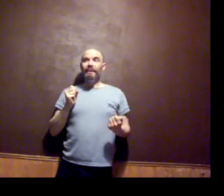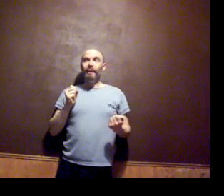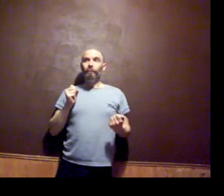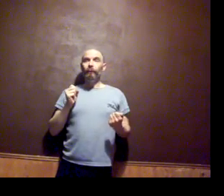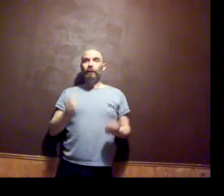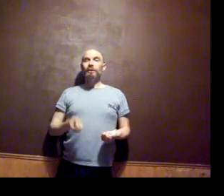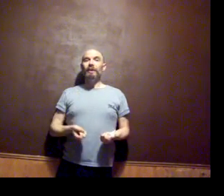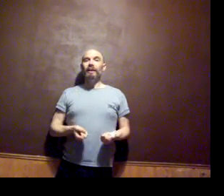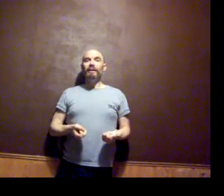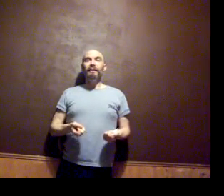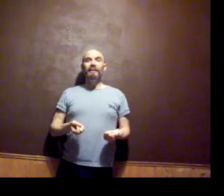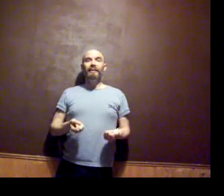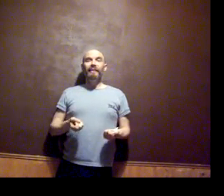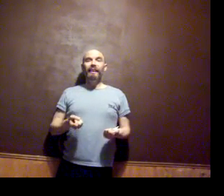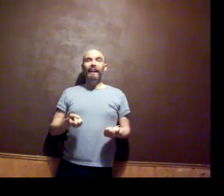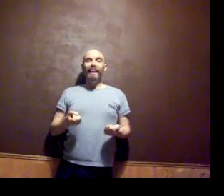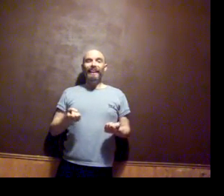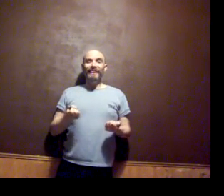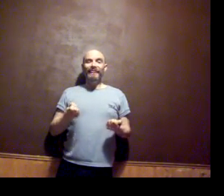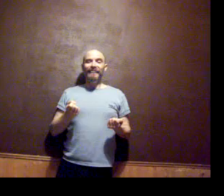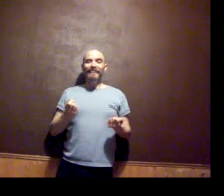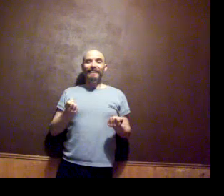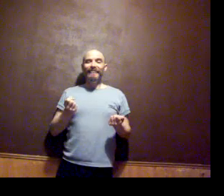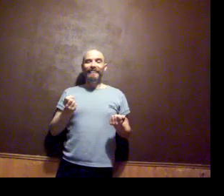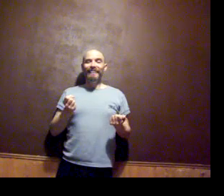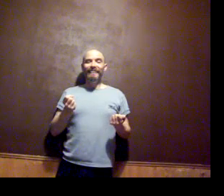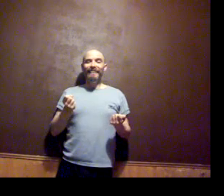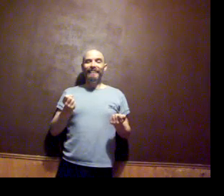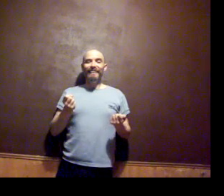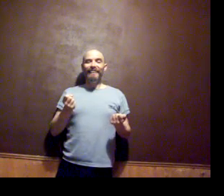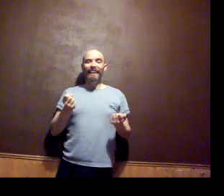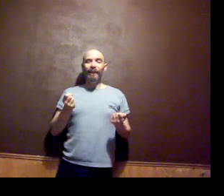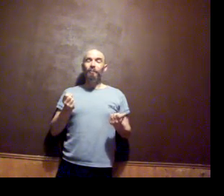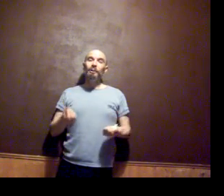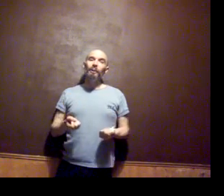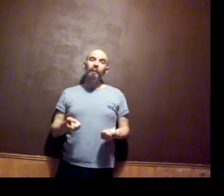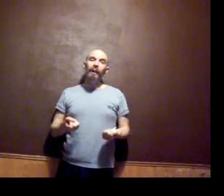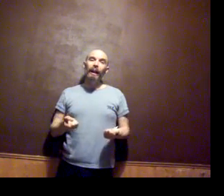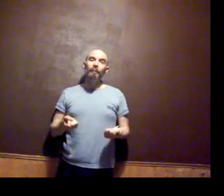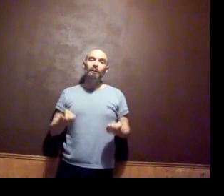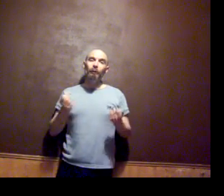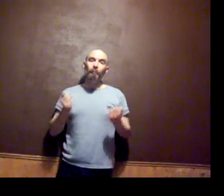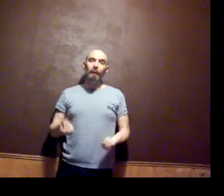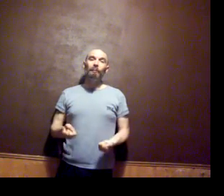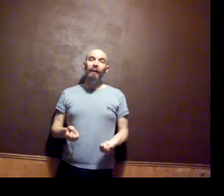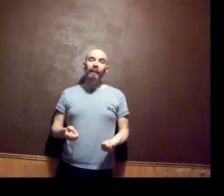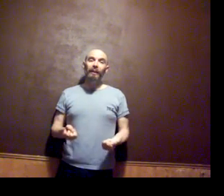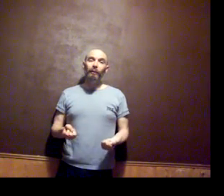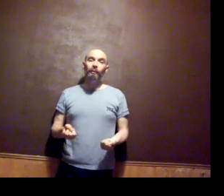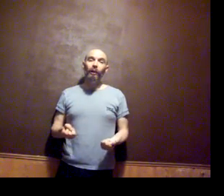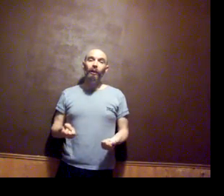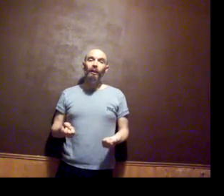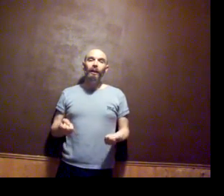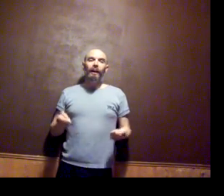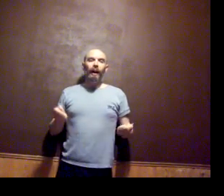I'm very excited, and I hope to show you when it happens. It'll be by the end of the fall. I'm